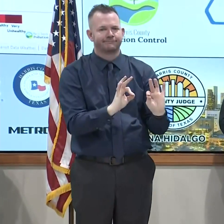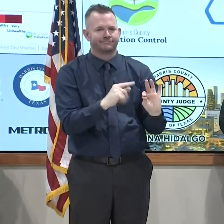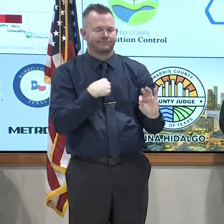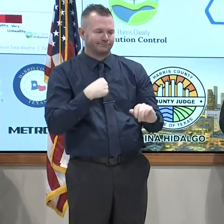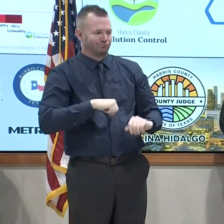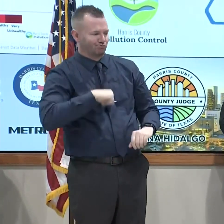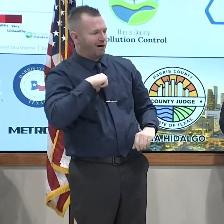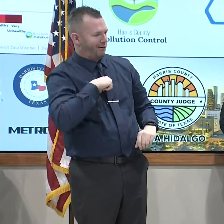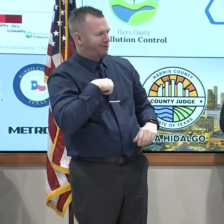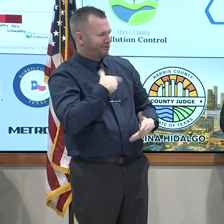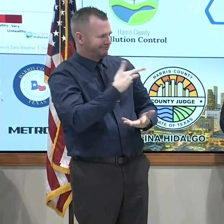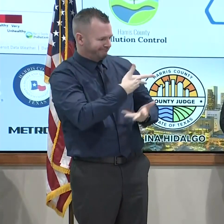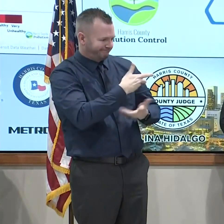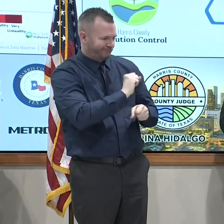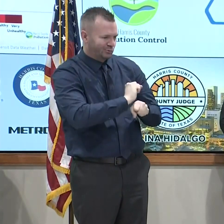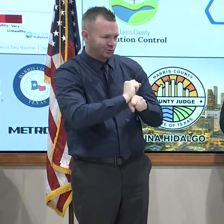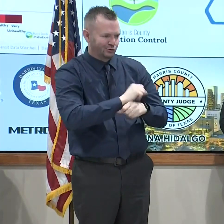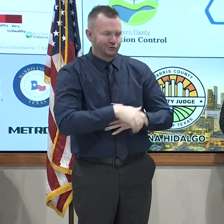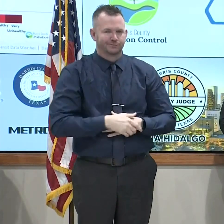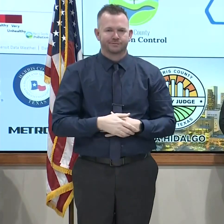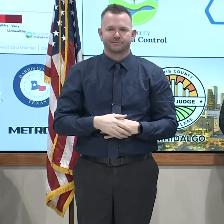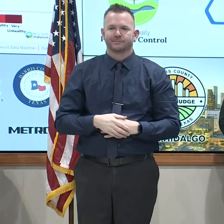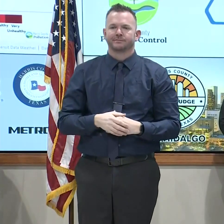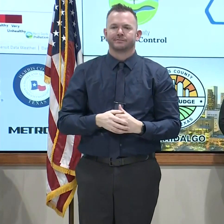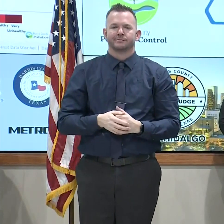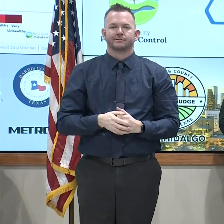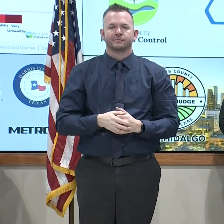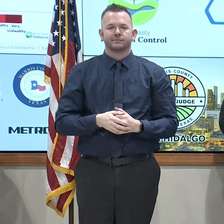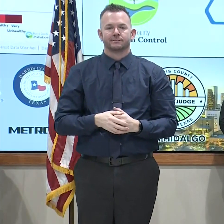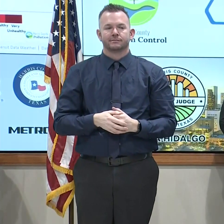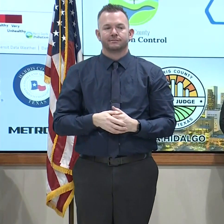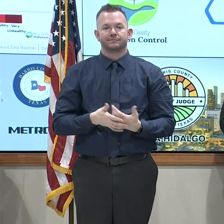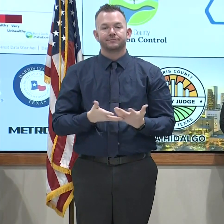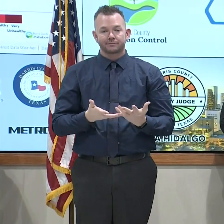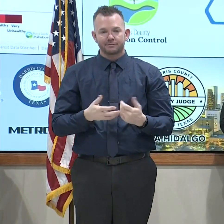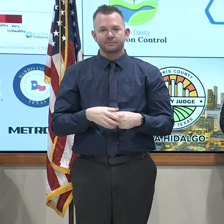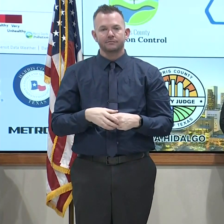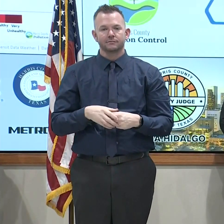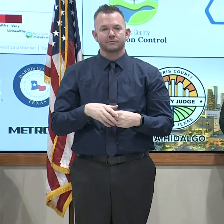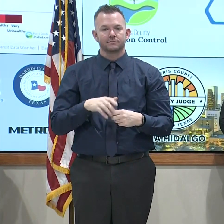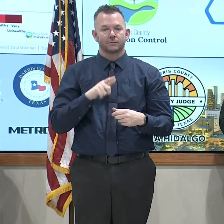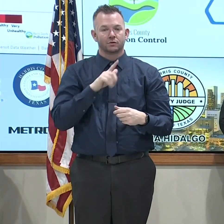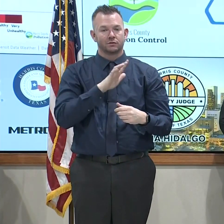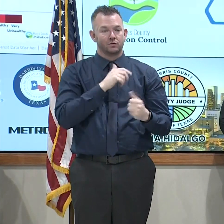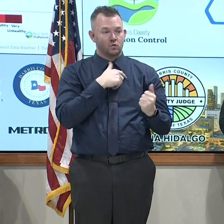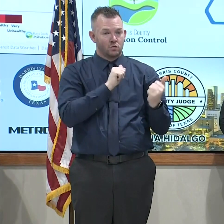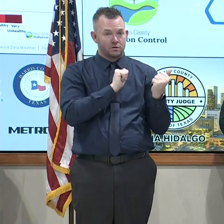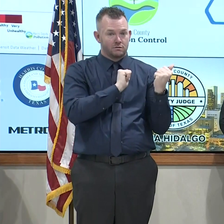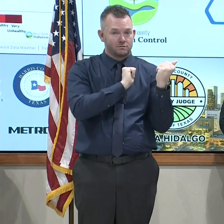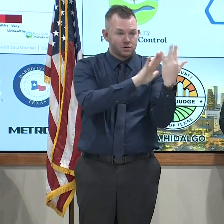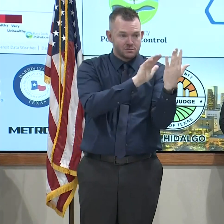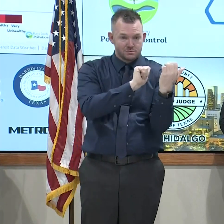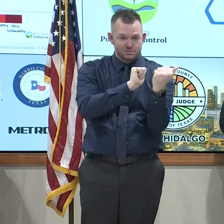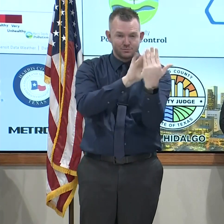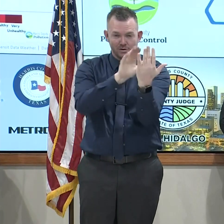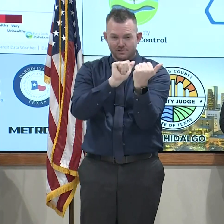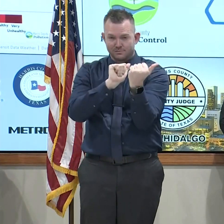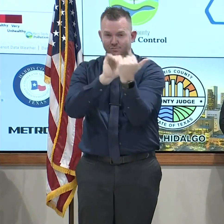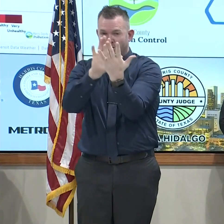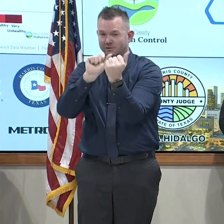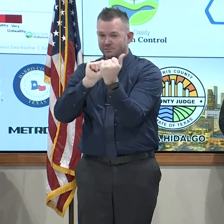you've met every situation with incredible posture, calm,